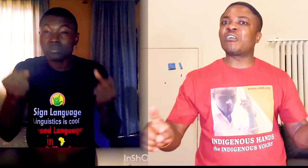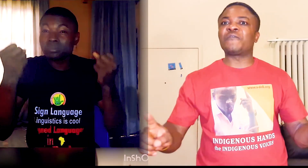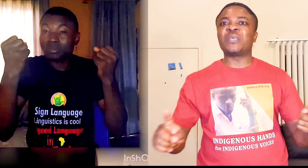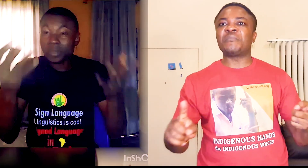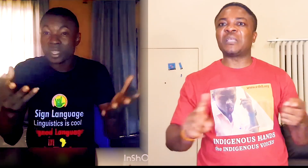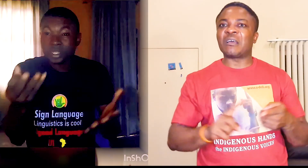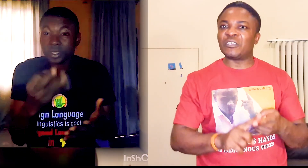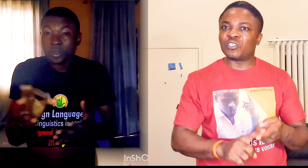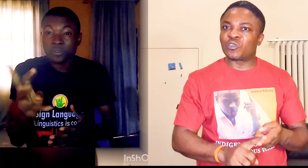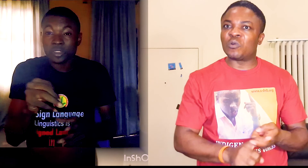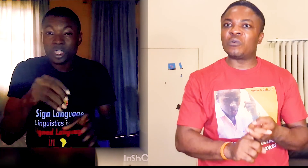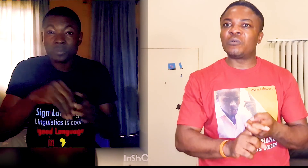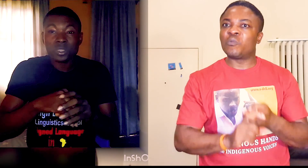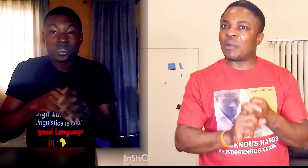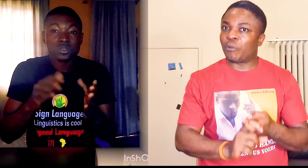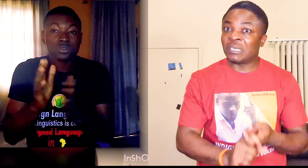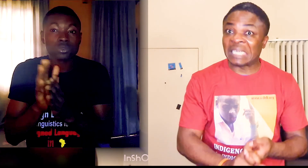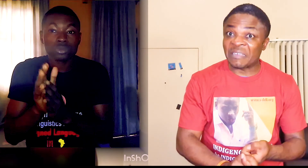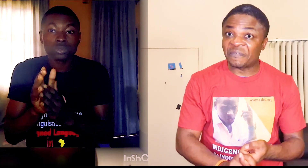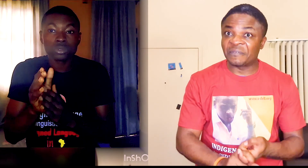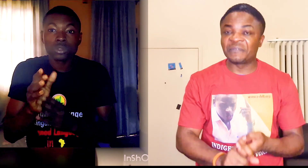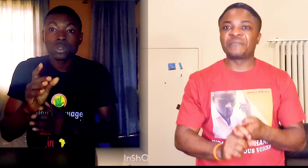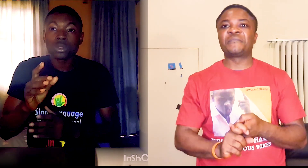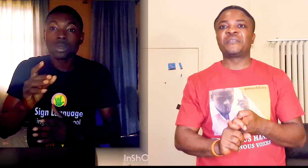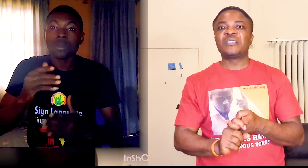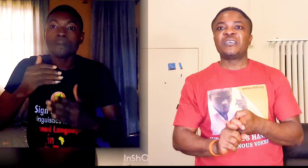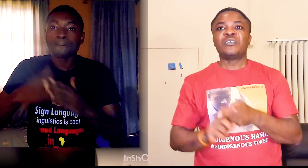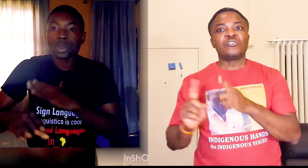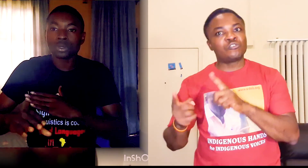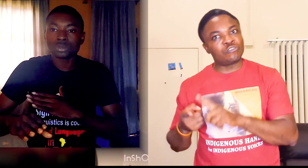maybe a lot of them that are in school were born deaf.